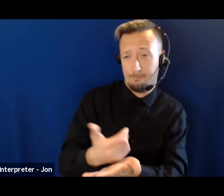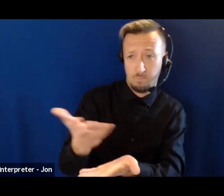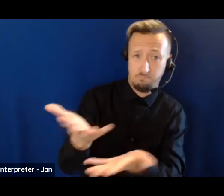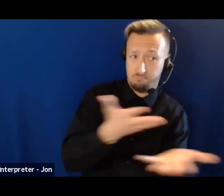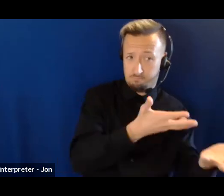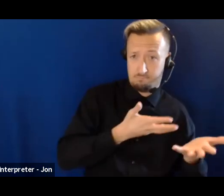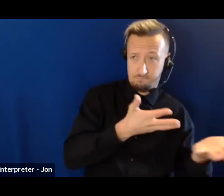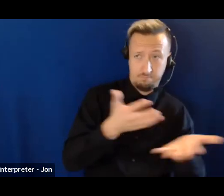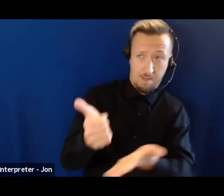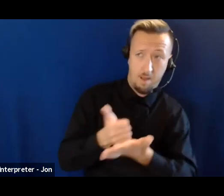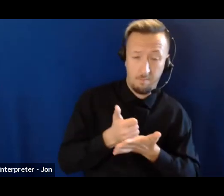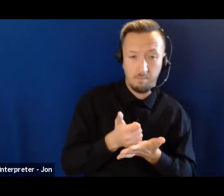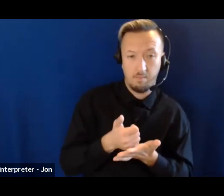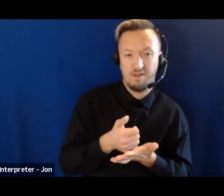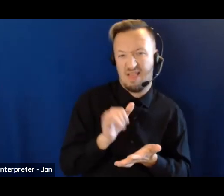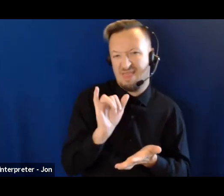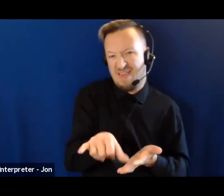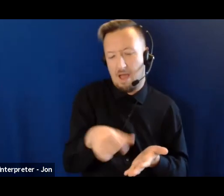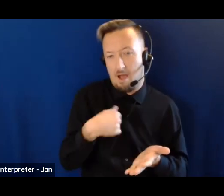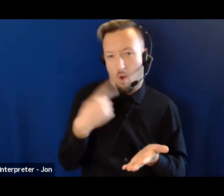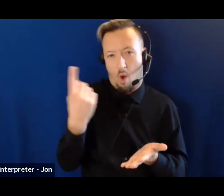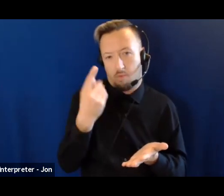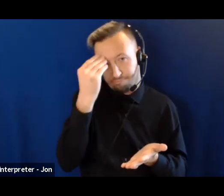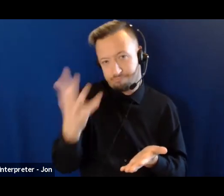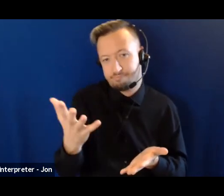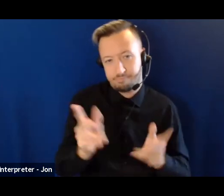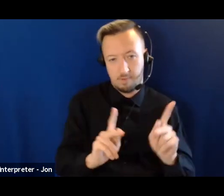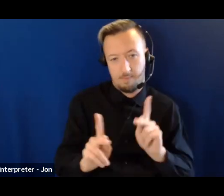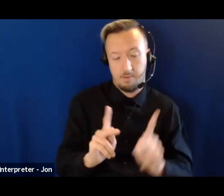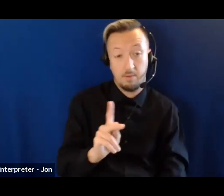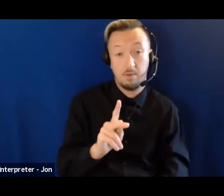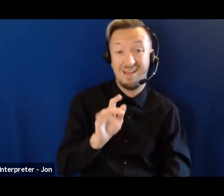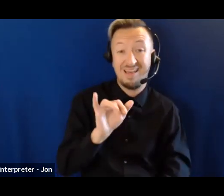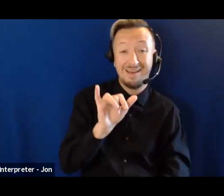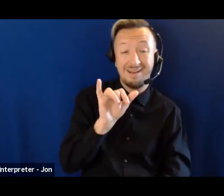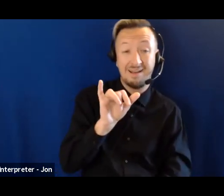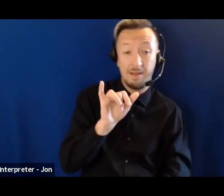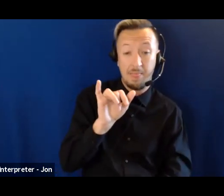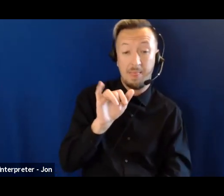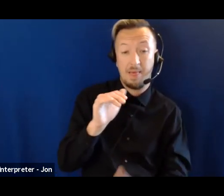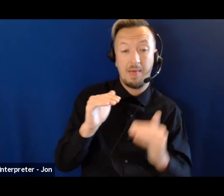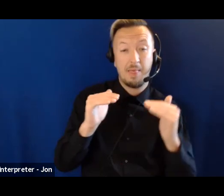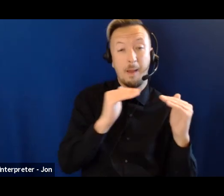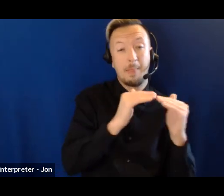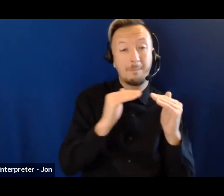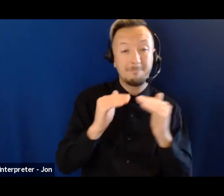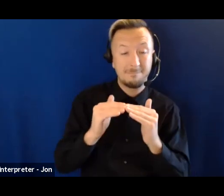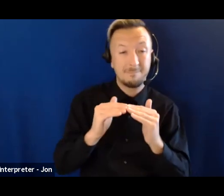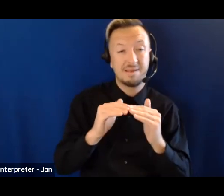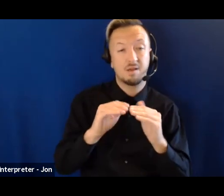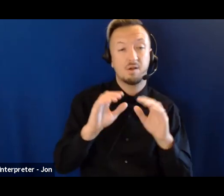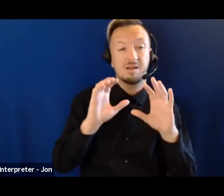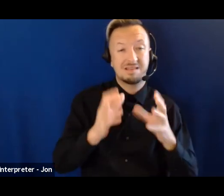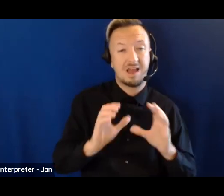so that's what I always tell people. But these kind of the peer sessions, the support sessions, stuff like